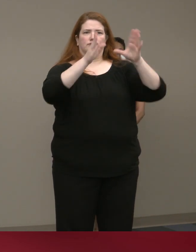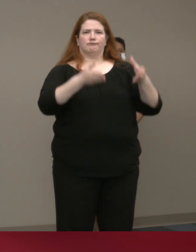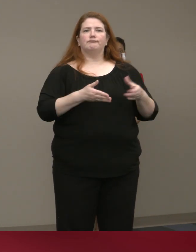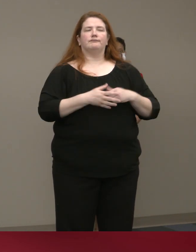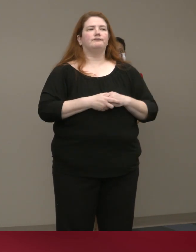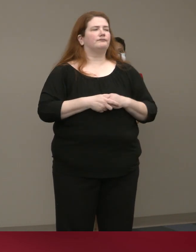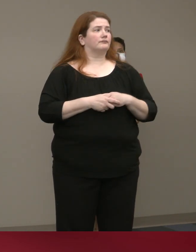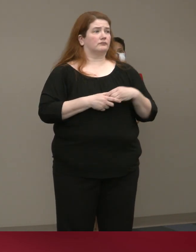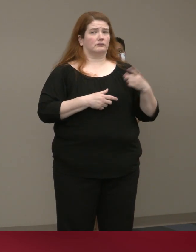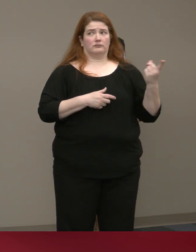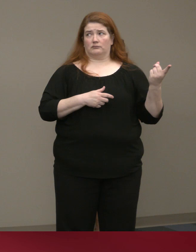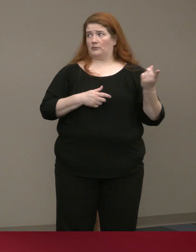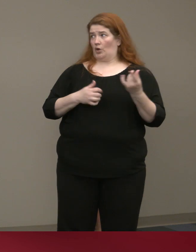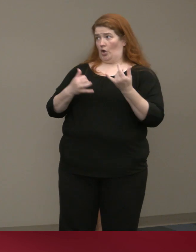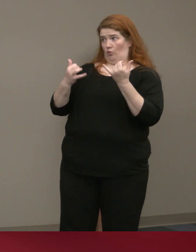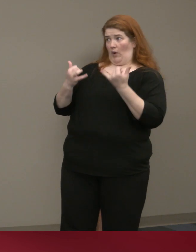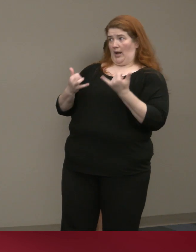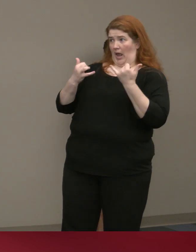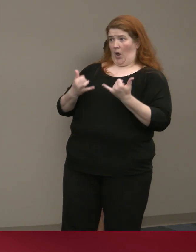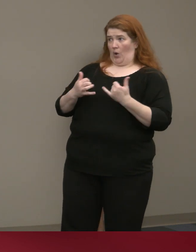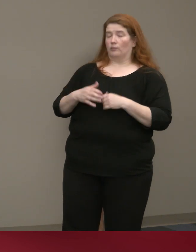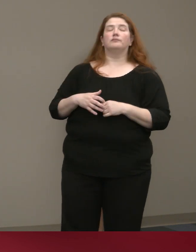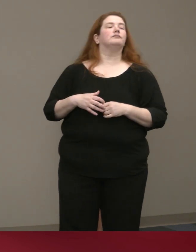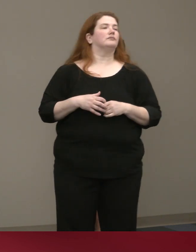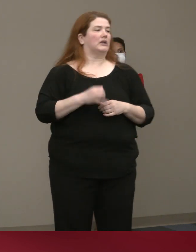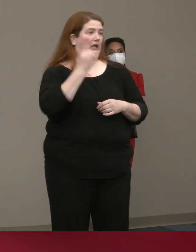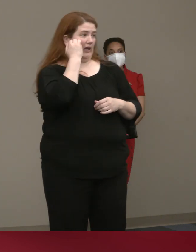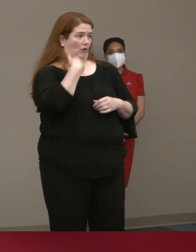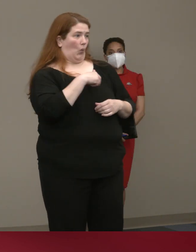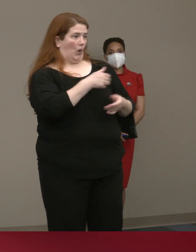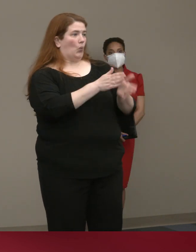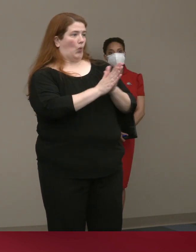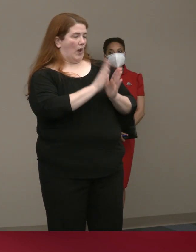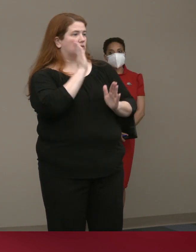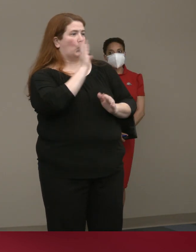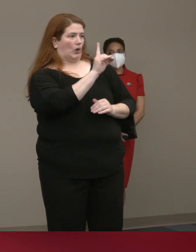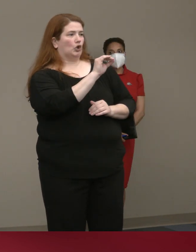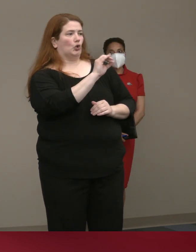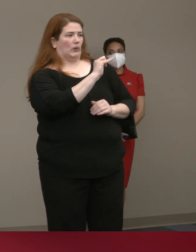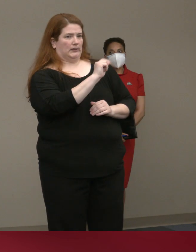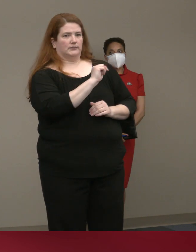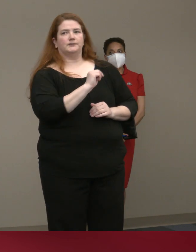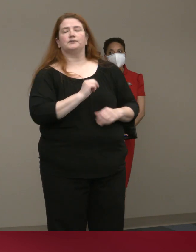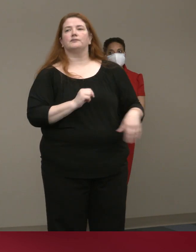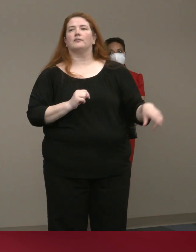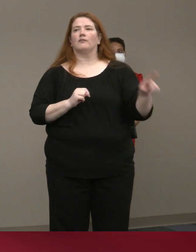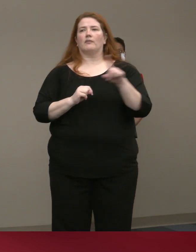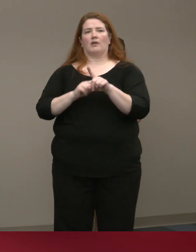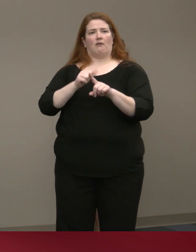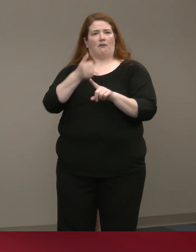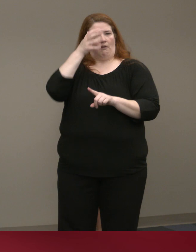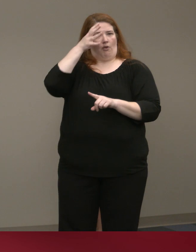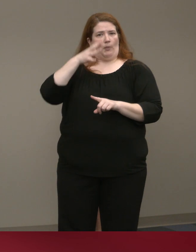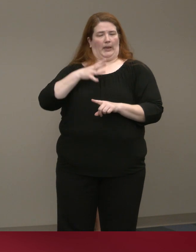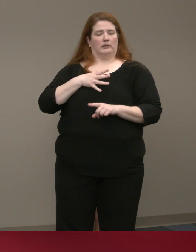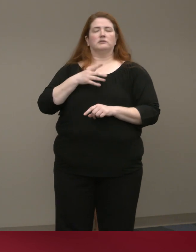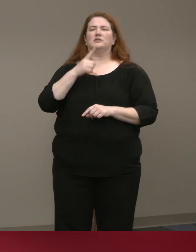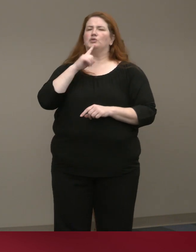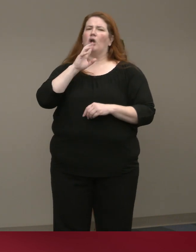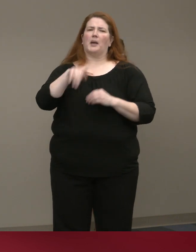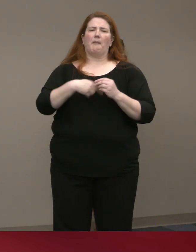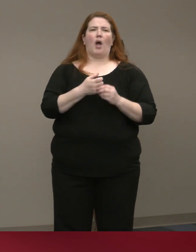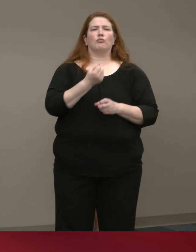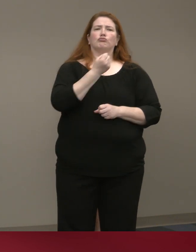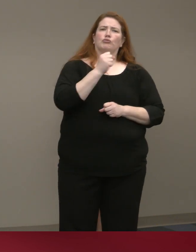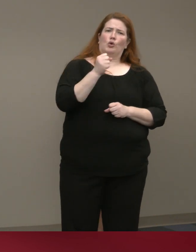And they're doing that right now? They will do that upon our request. And Chief, you talk about the protests and all the